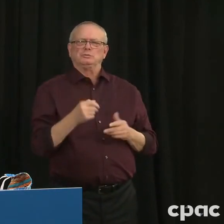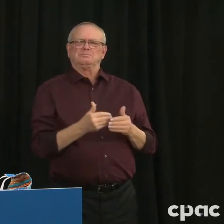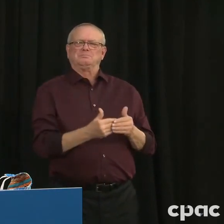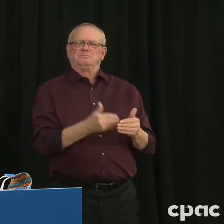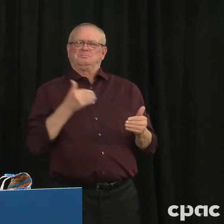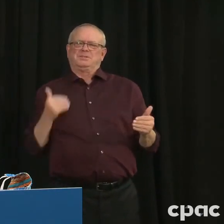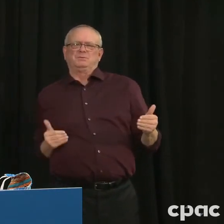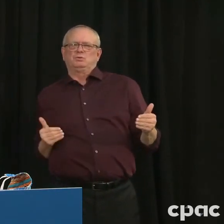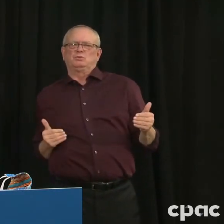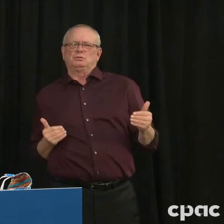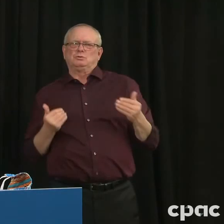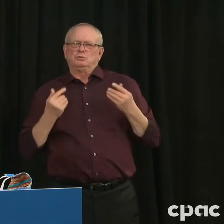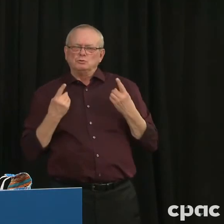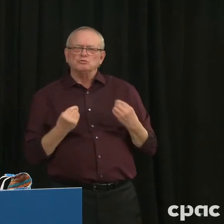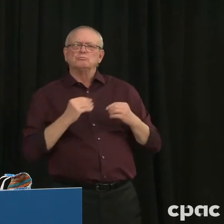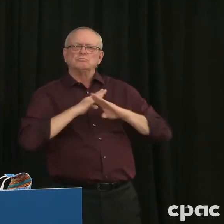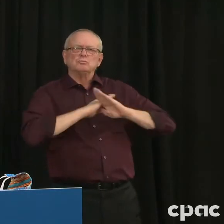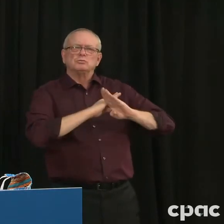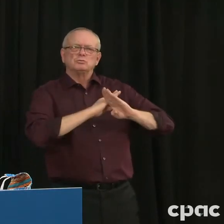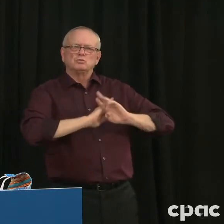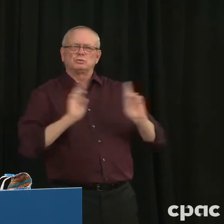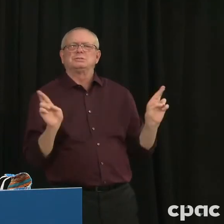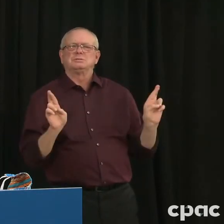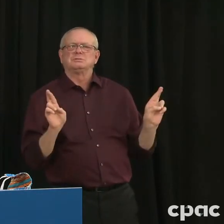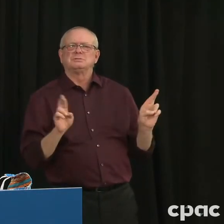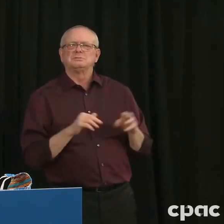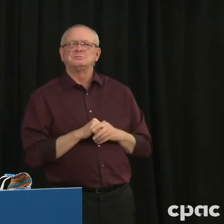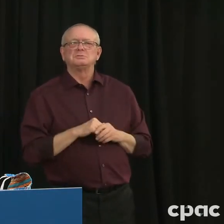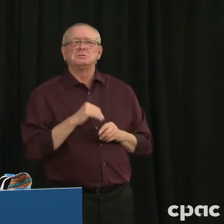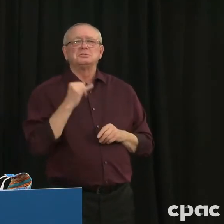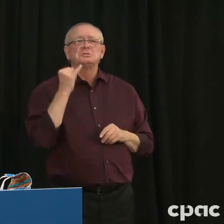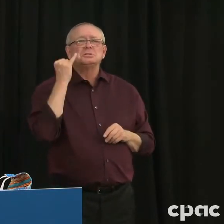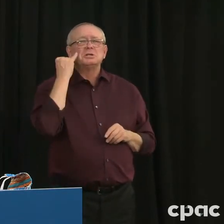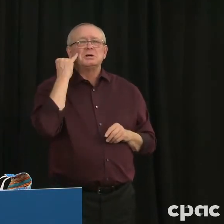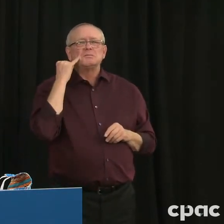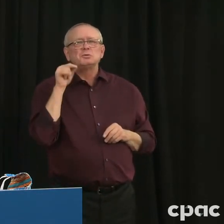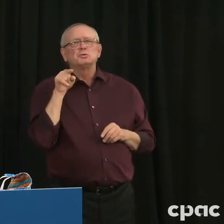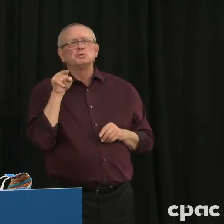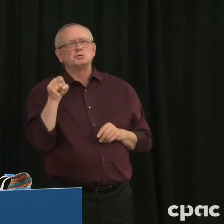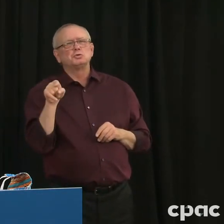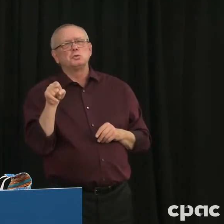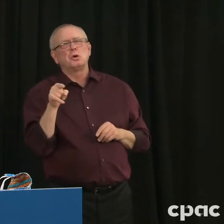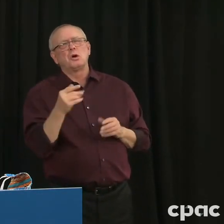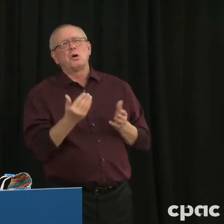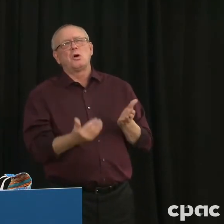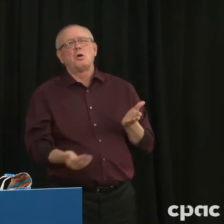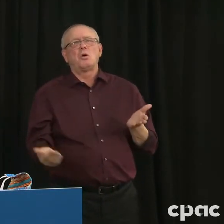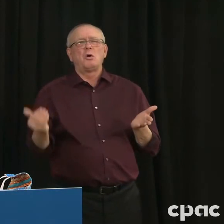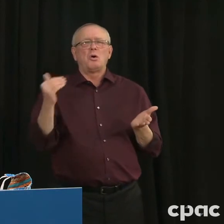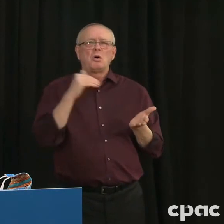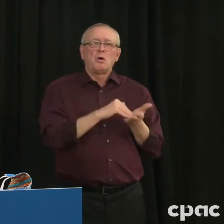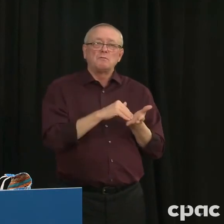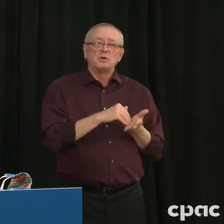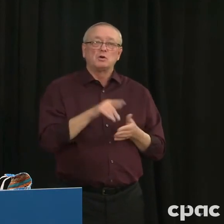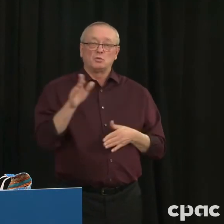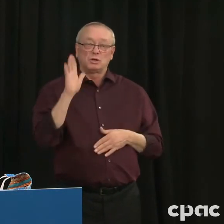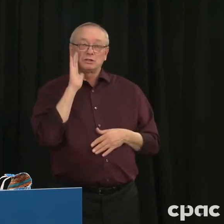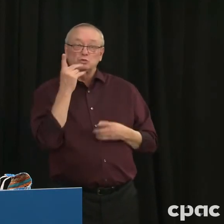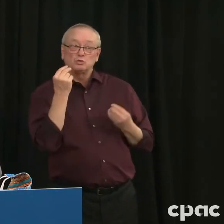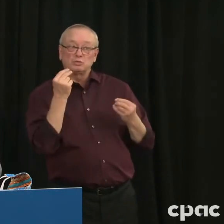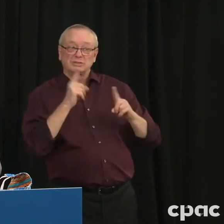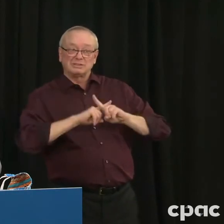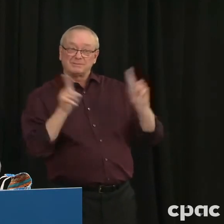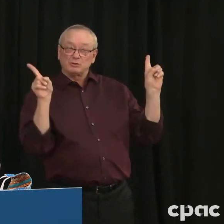proactive? Would you have, knowing what you know now, would you have done something different over the last month? I think in Alberta, like